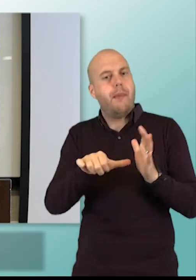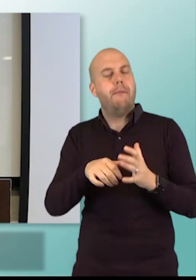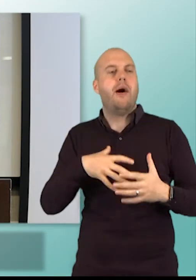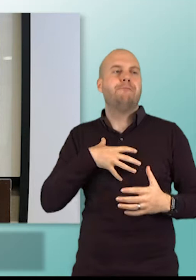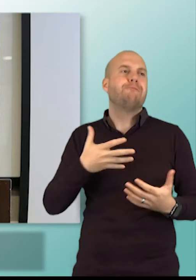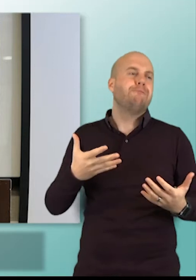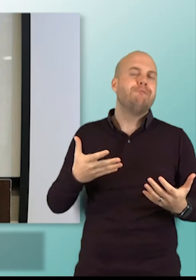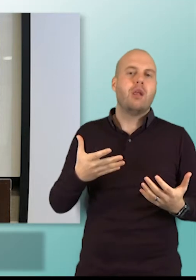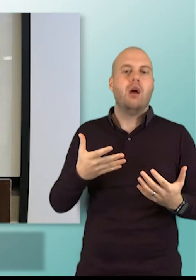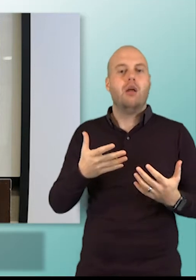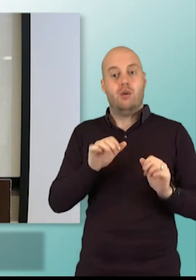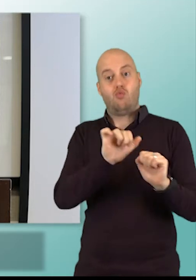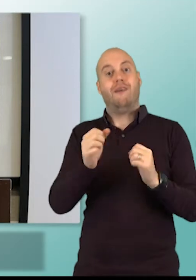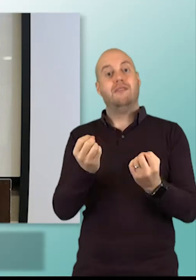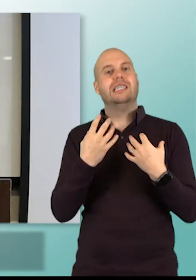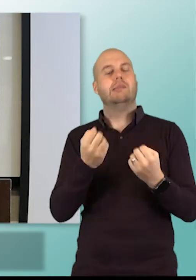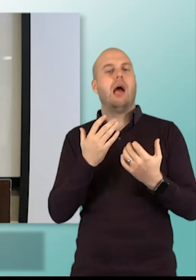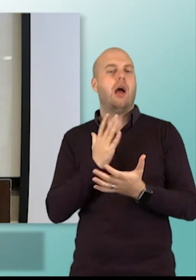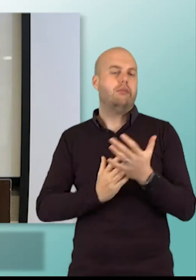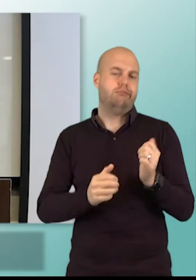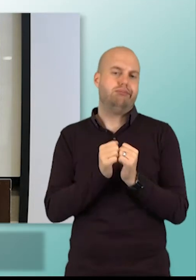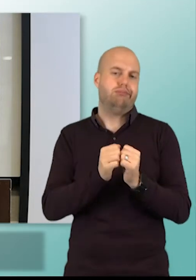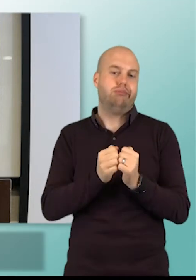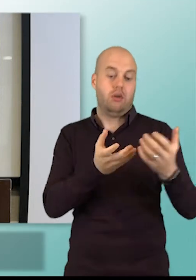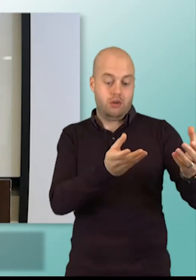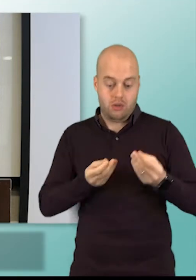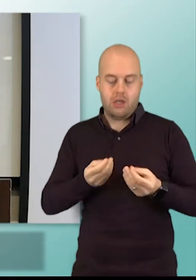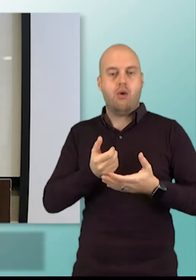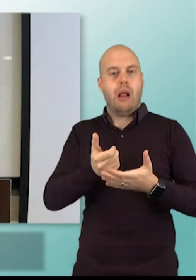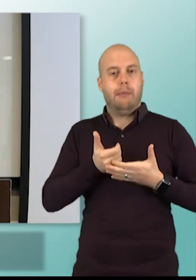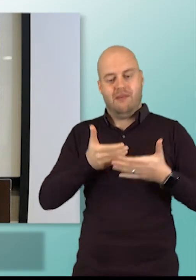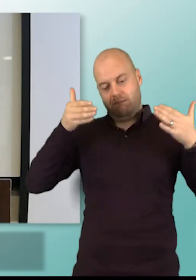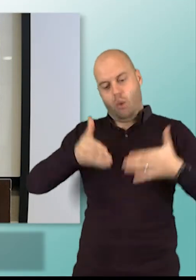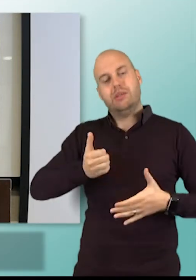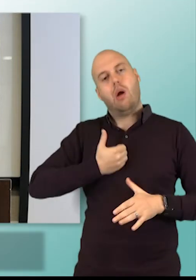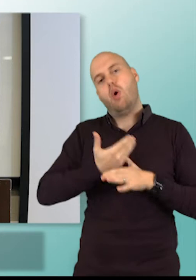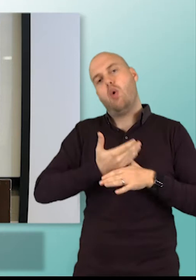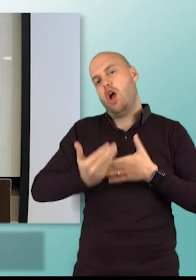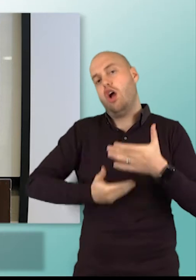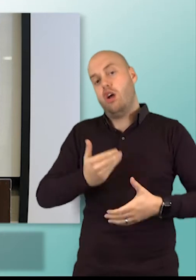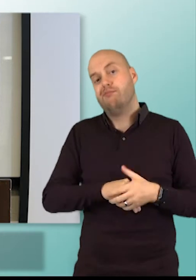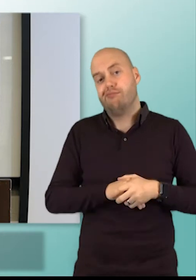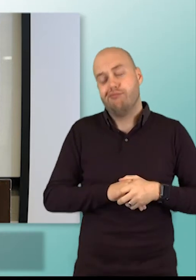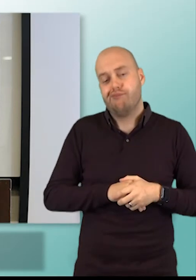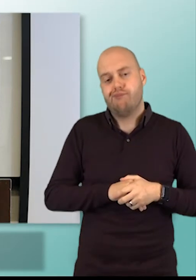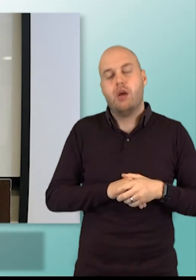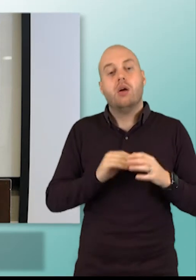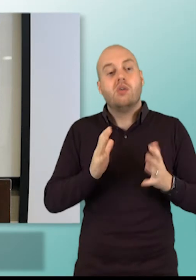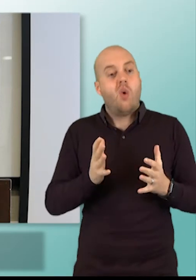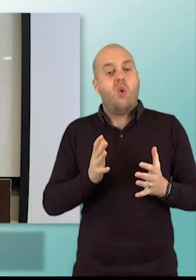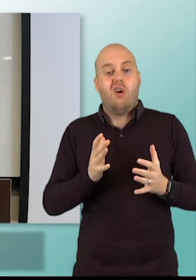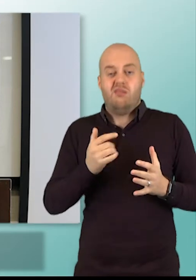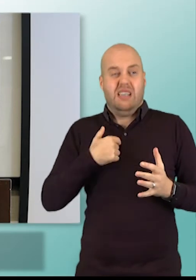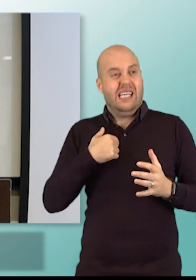are bothering you, and we really do use your input and your feedback to focus our work programme.